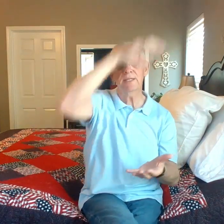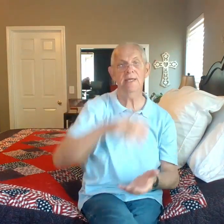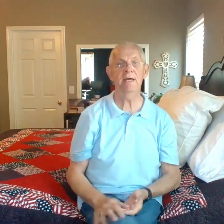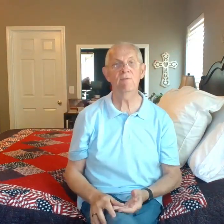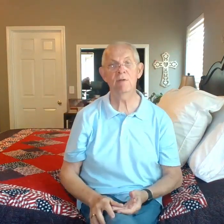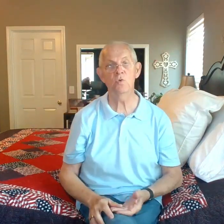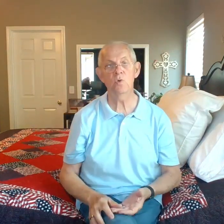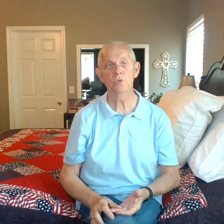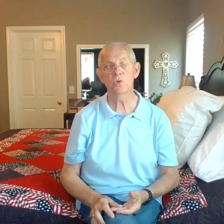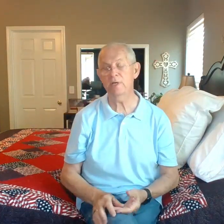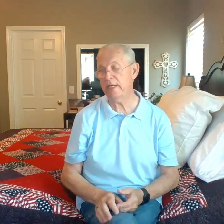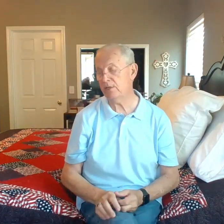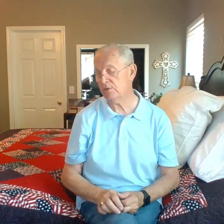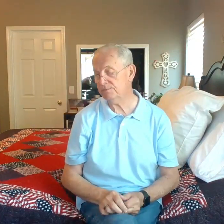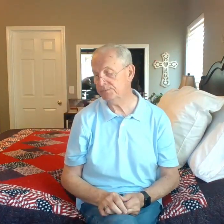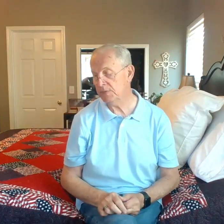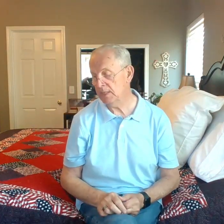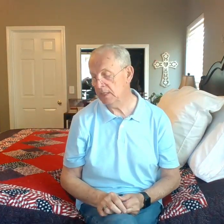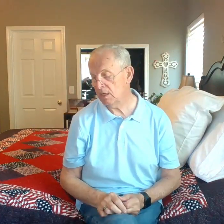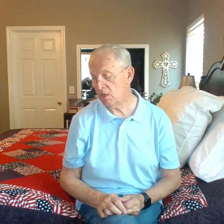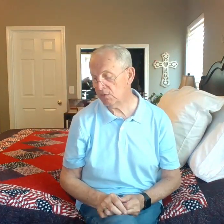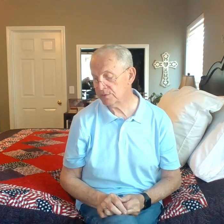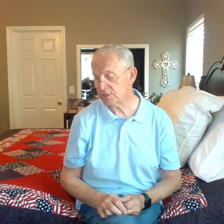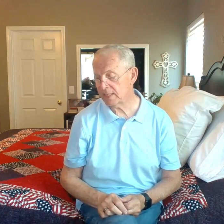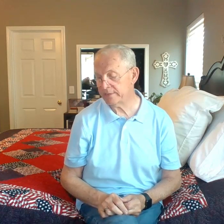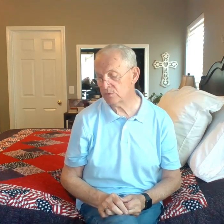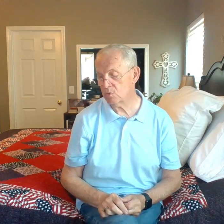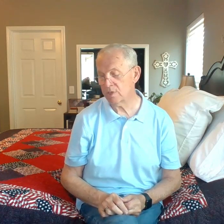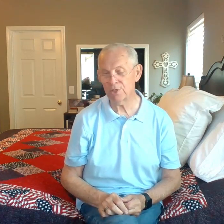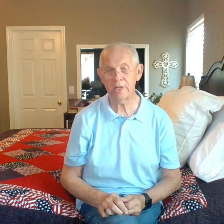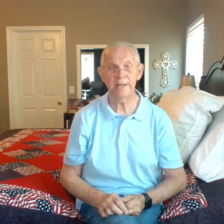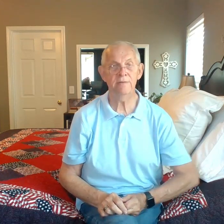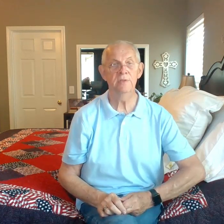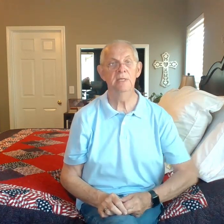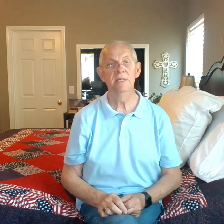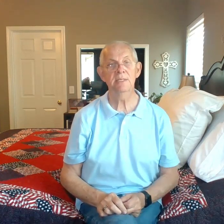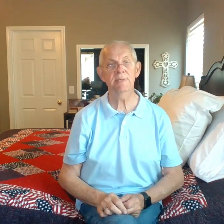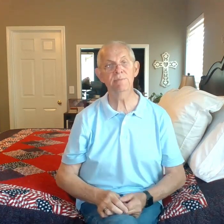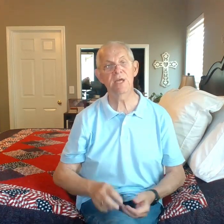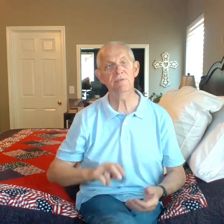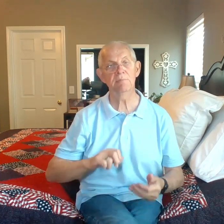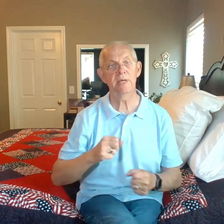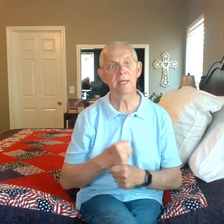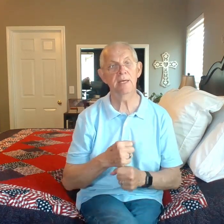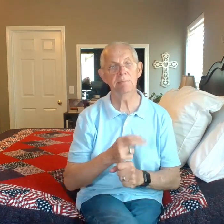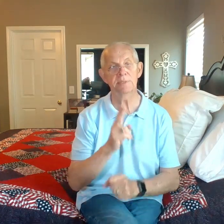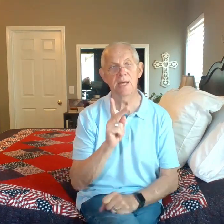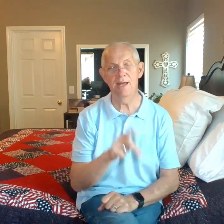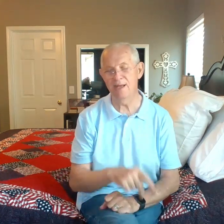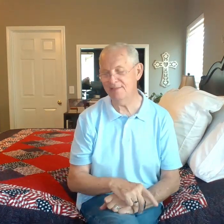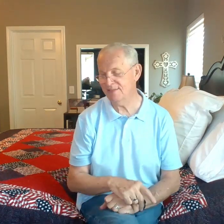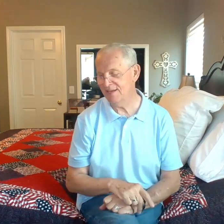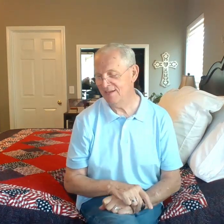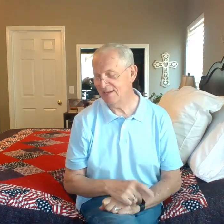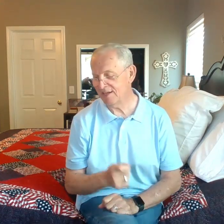that for a tornado. All those signs will work. Sometimes you have to make up signs a little